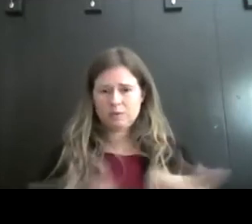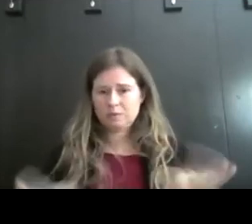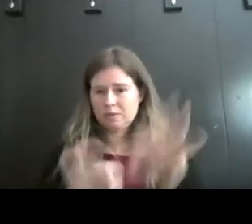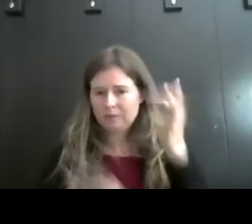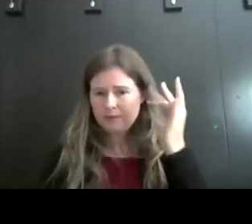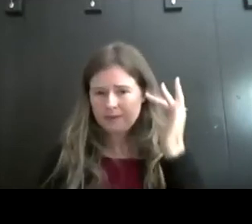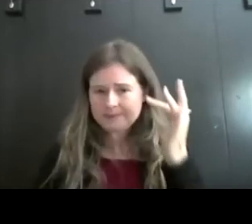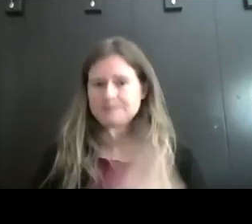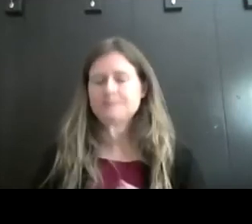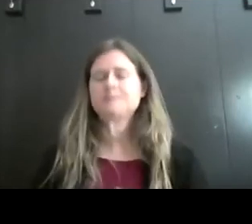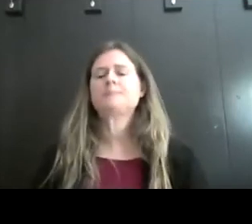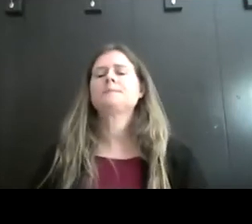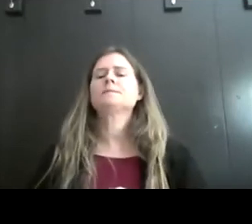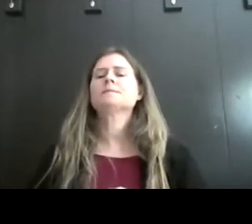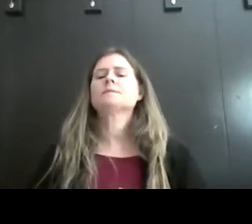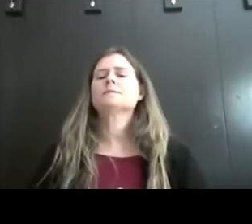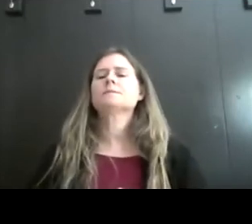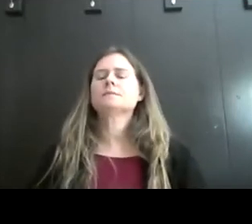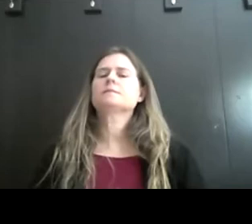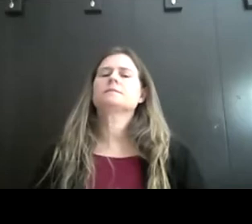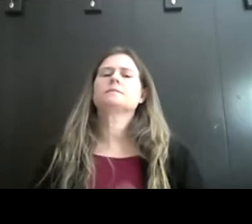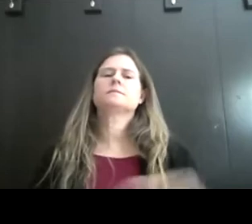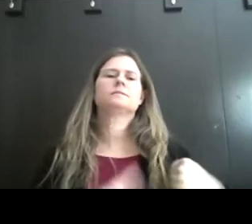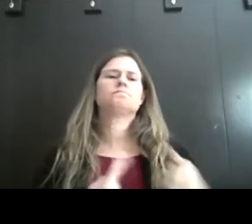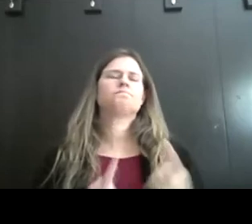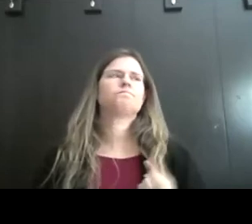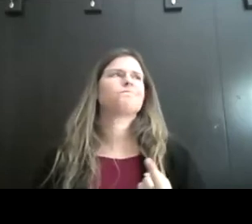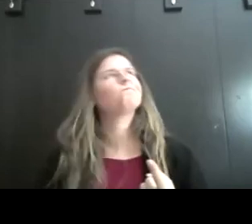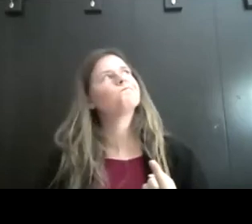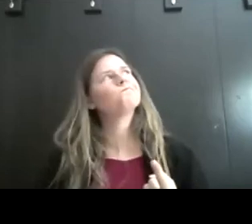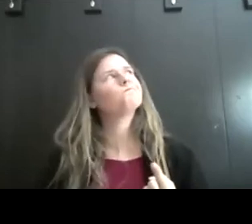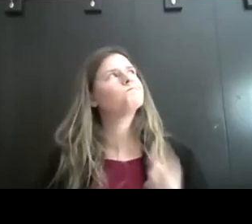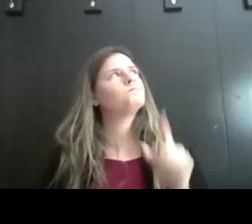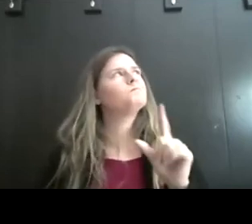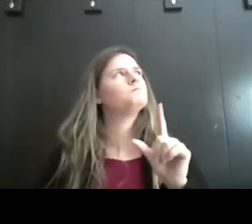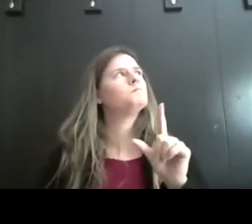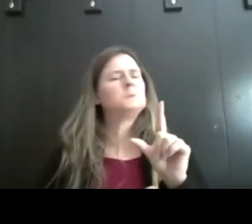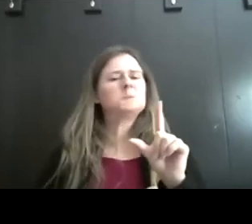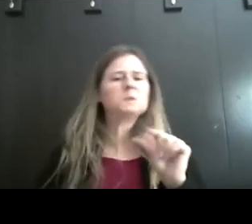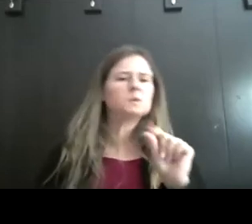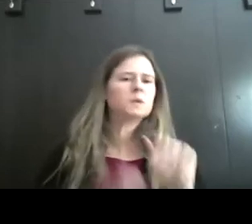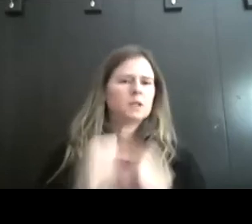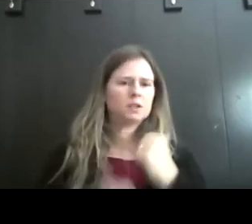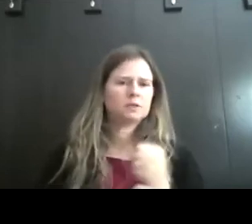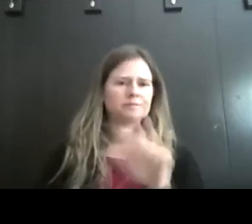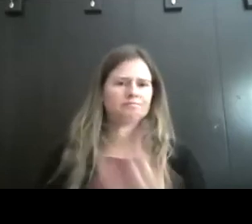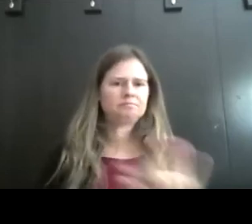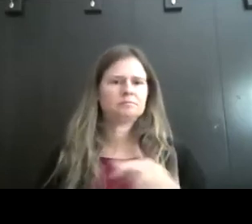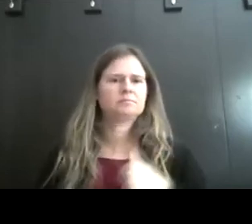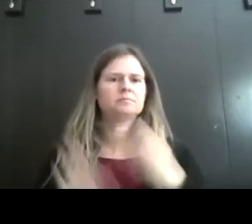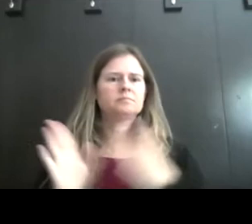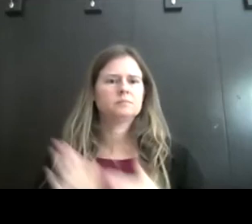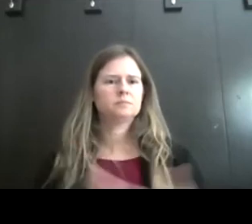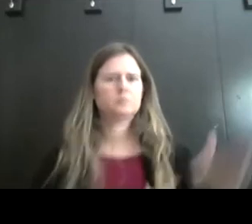for about 20 years or so, well, actually over 20 years, I've been helping organize a summer